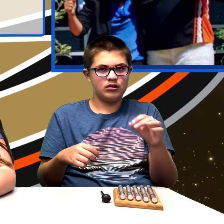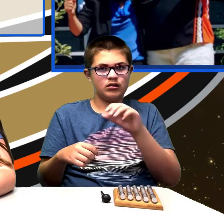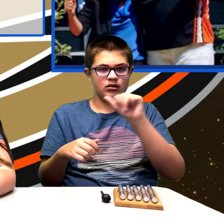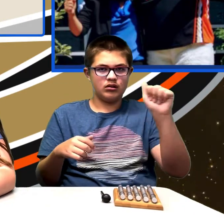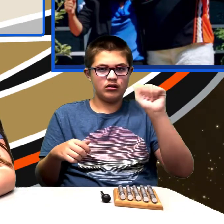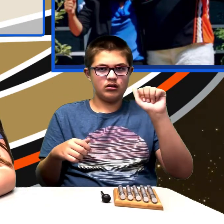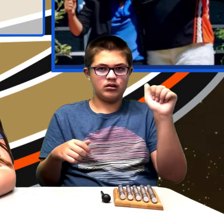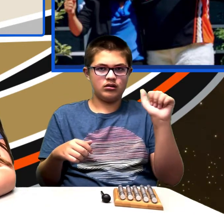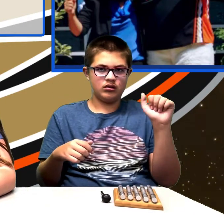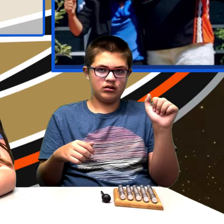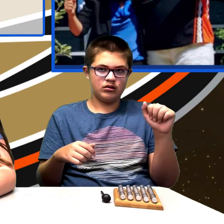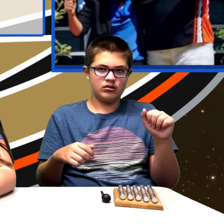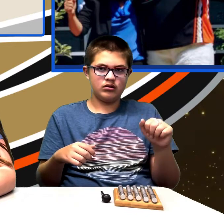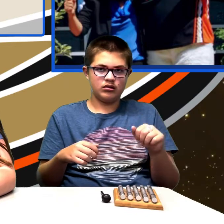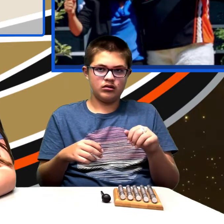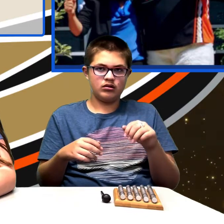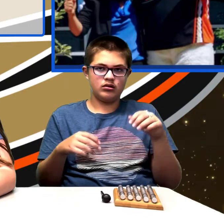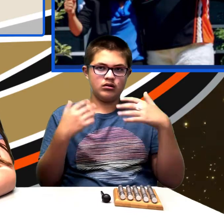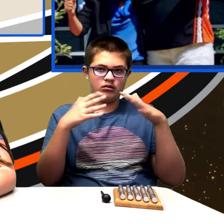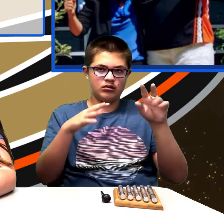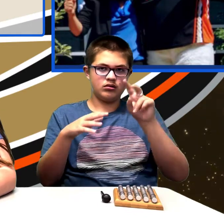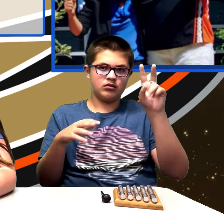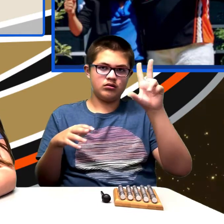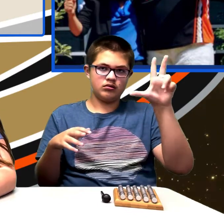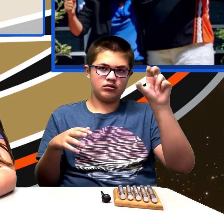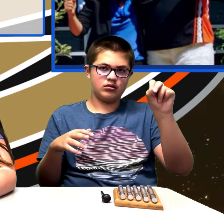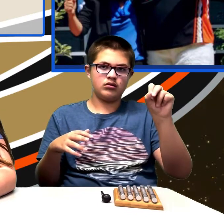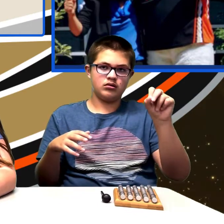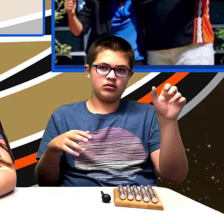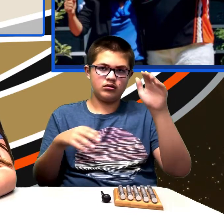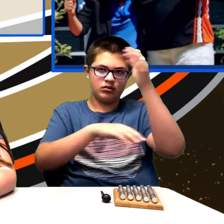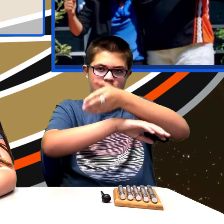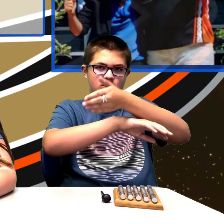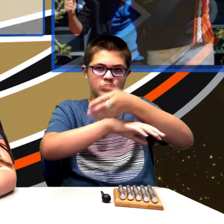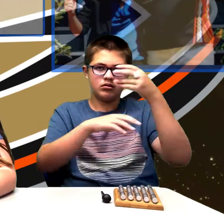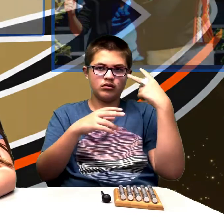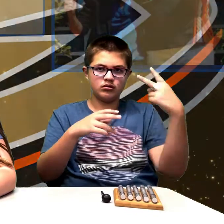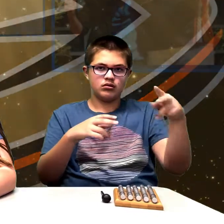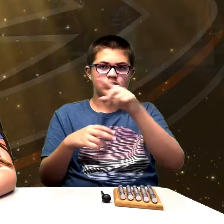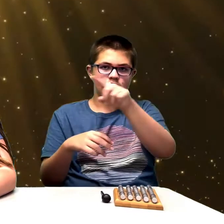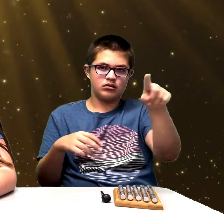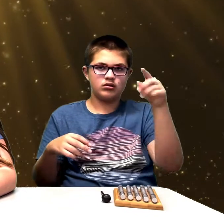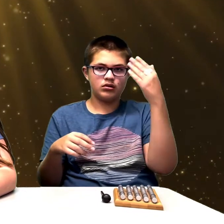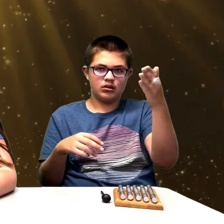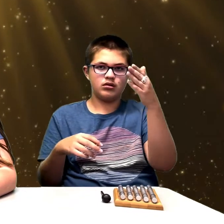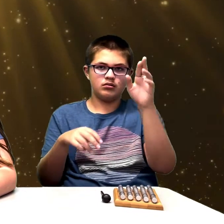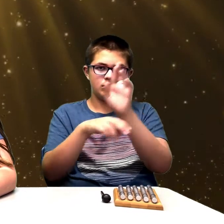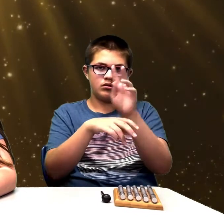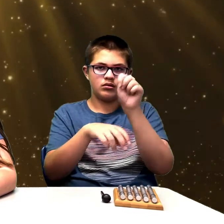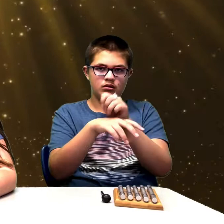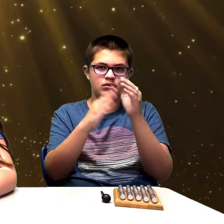have a long afternoon to do other things. See you there, RT community.